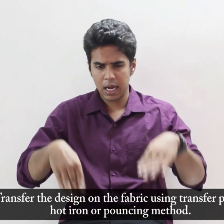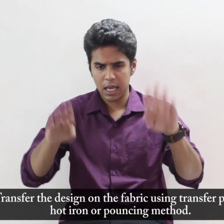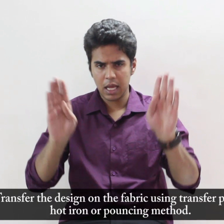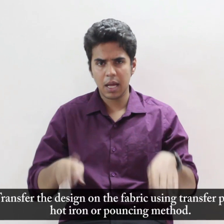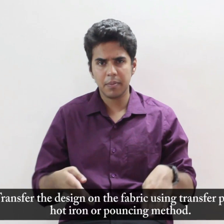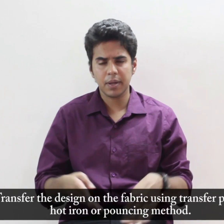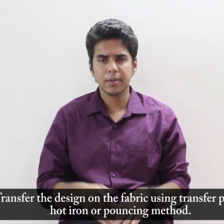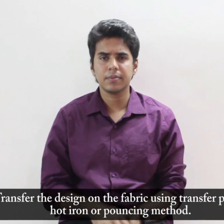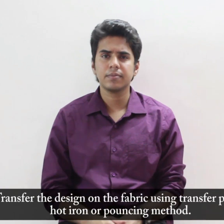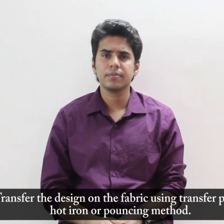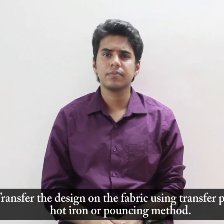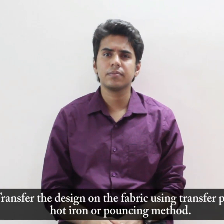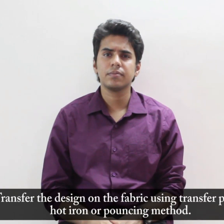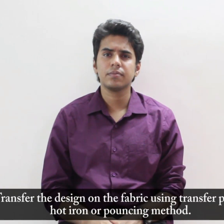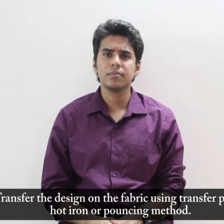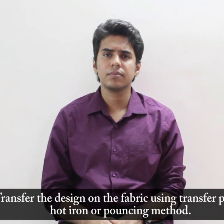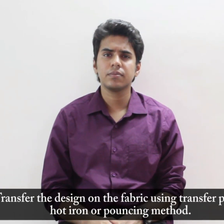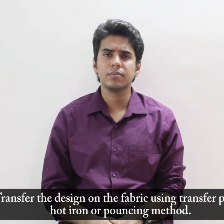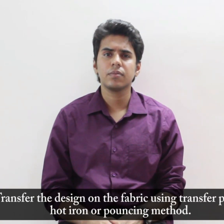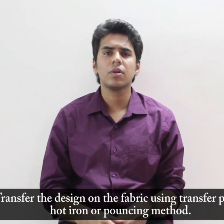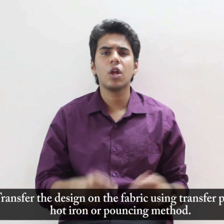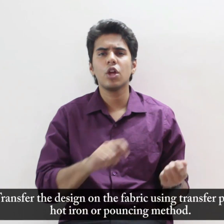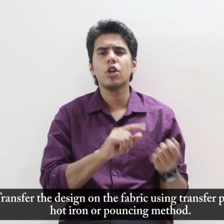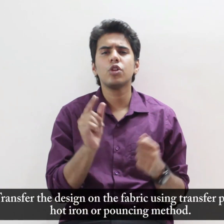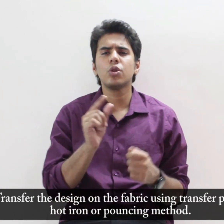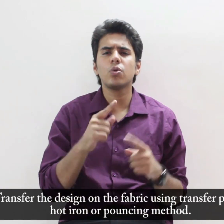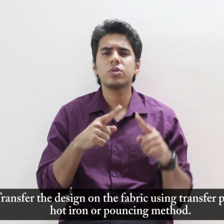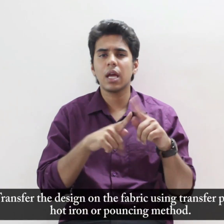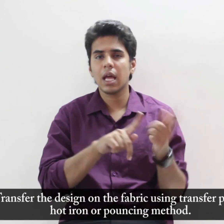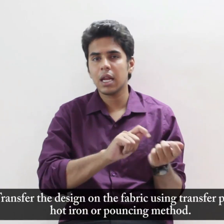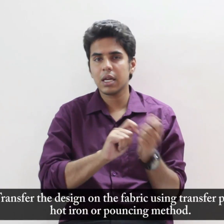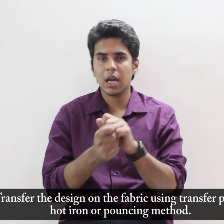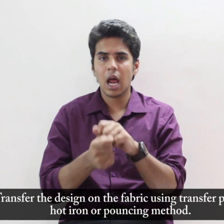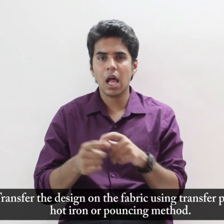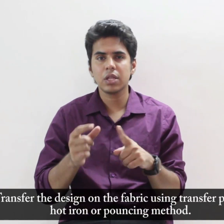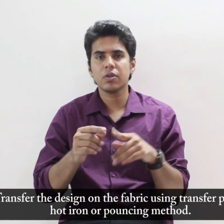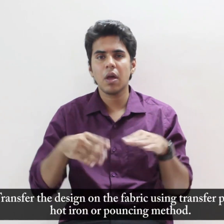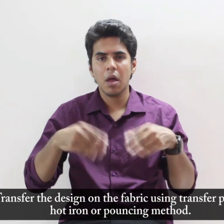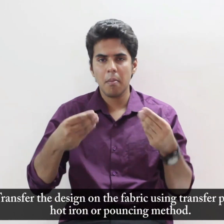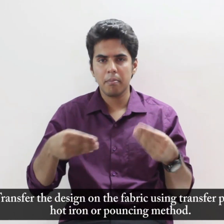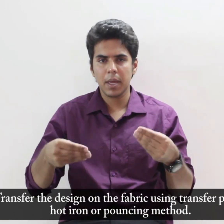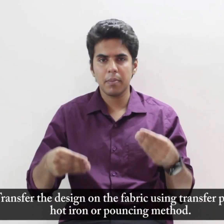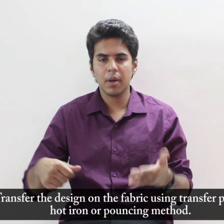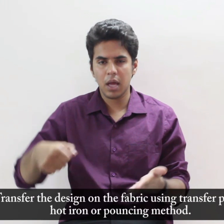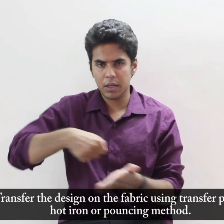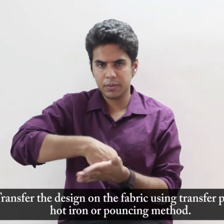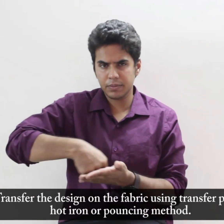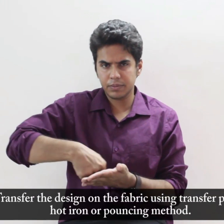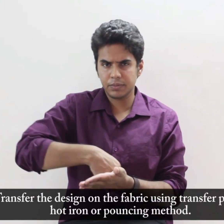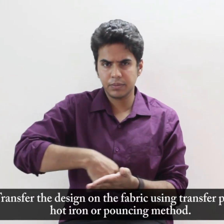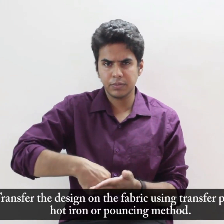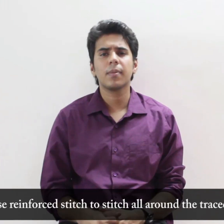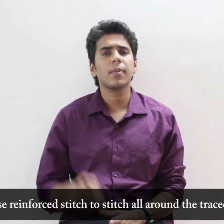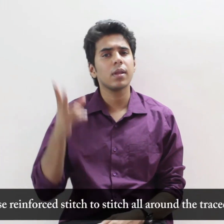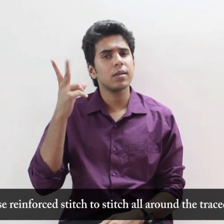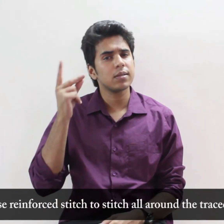using transfer paper or hot iron or pouncing method. Number 2.